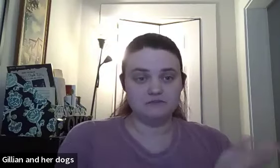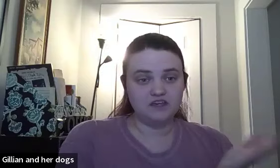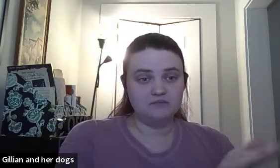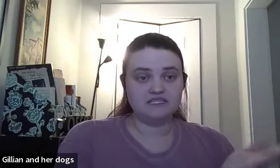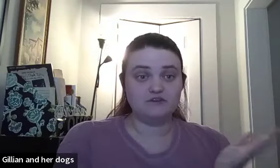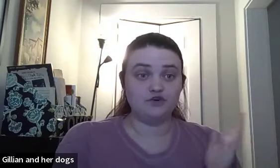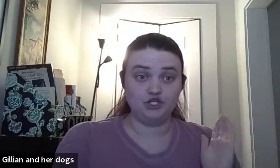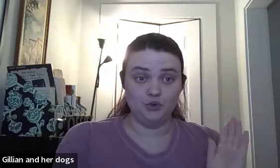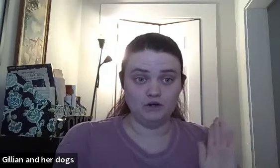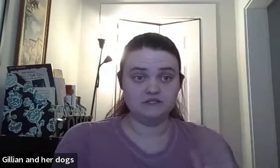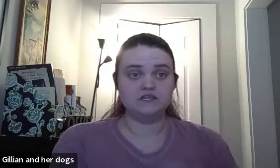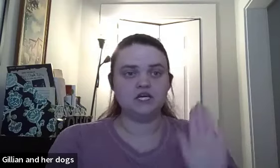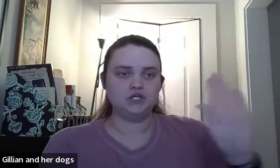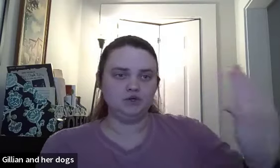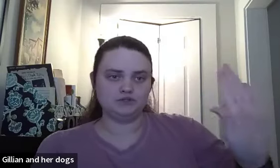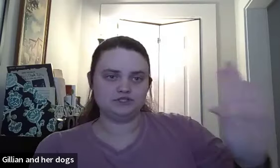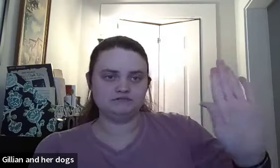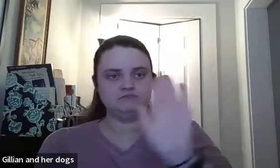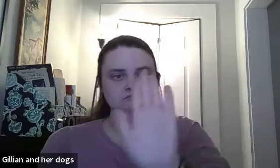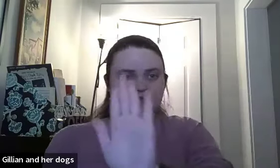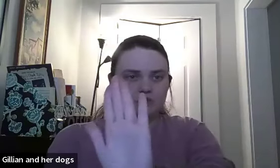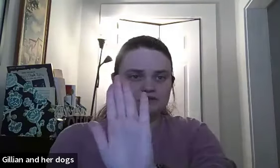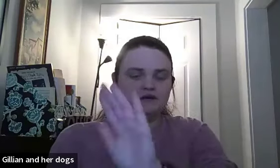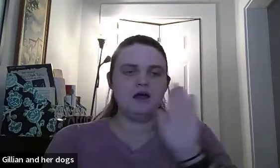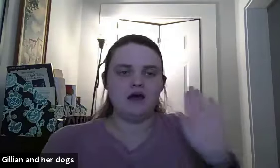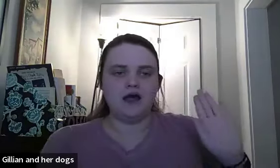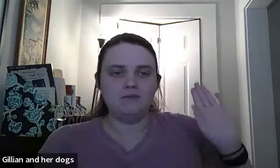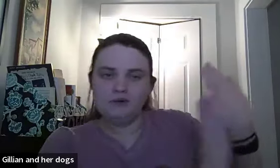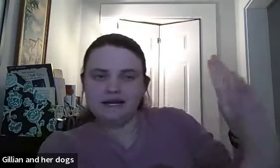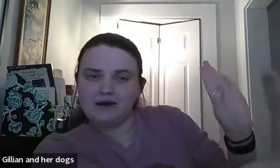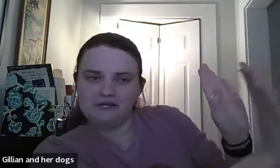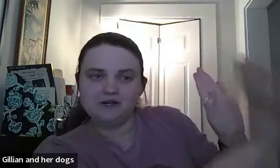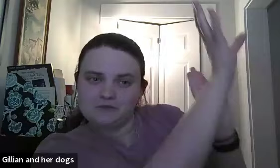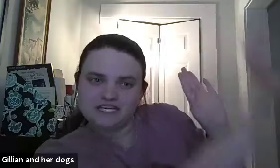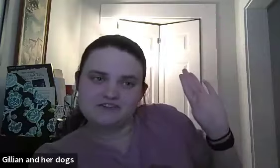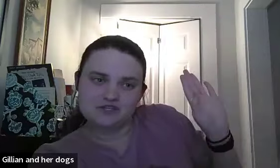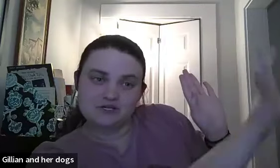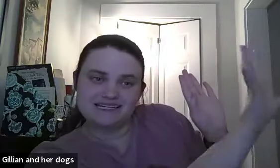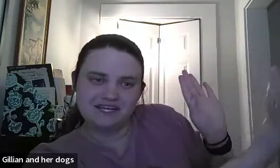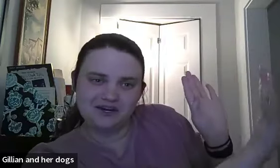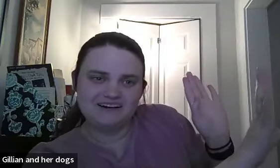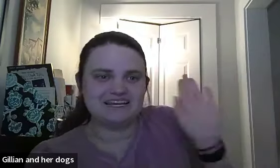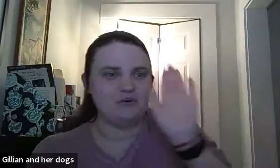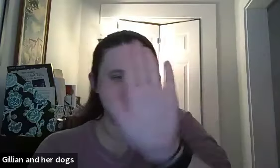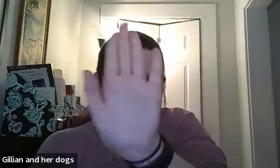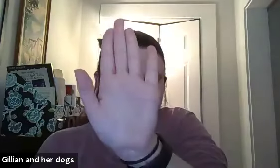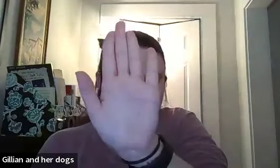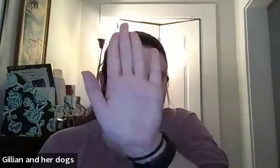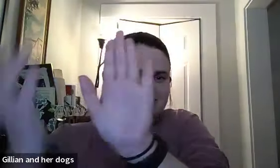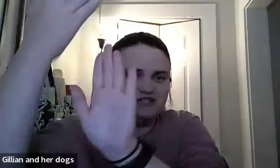Same thing can be said for yours, yours, yours. I'm pointing out here. I'm pretending there's a person here because I don't want to point in y'all's face because